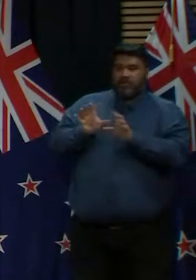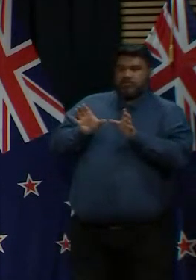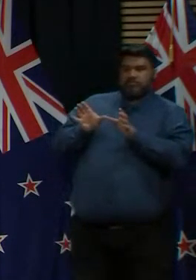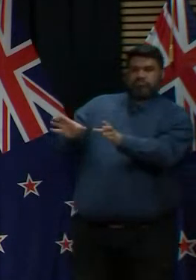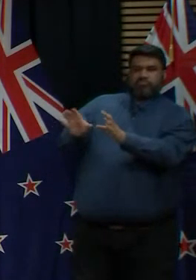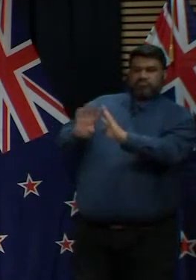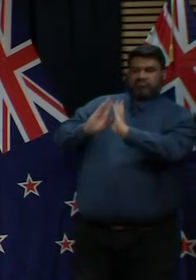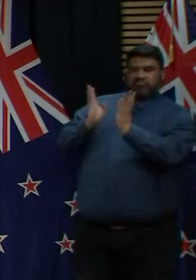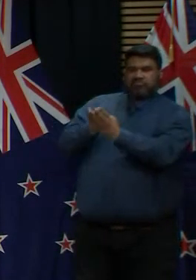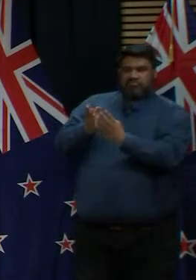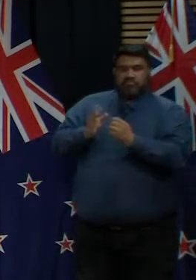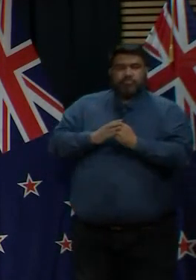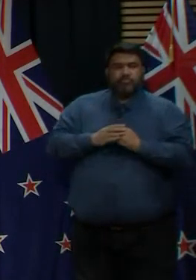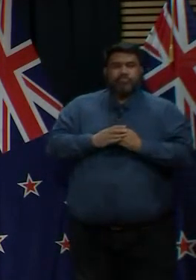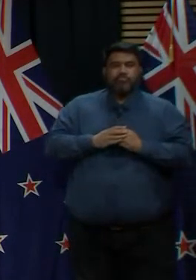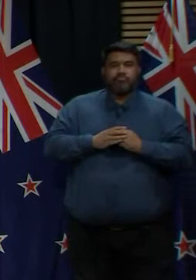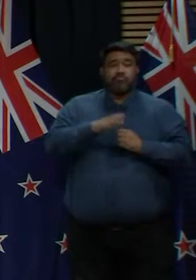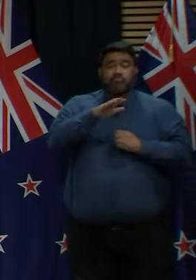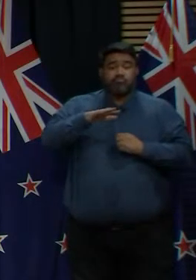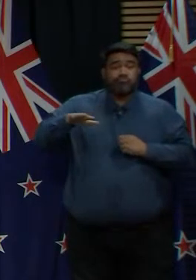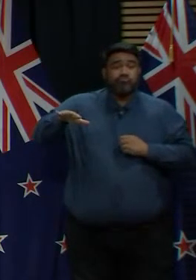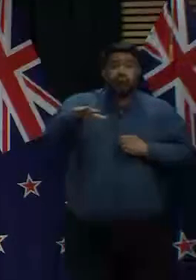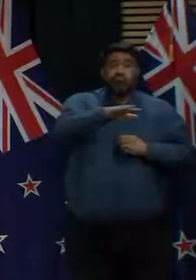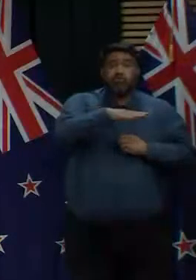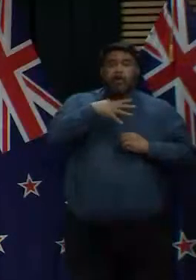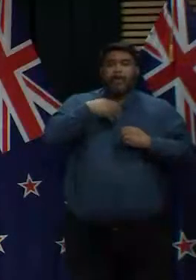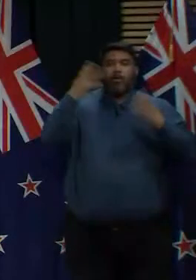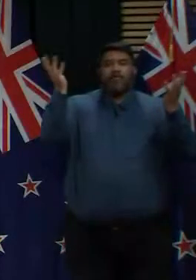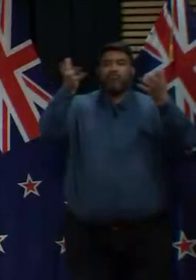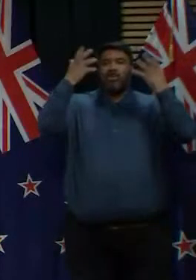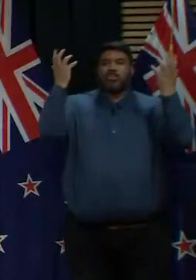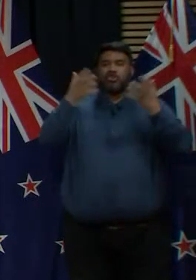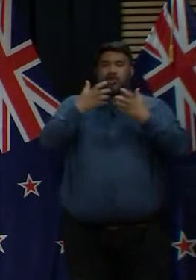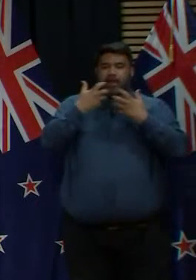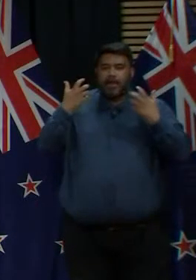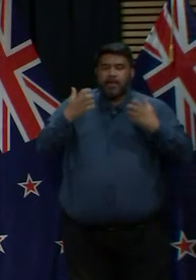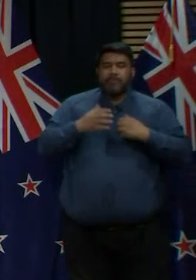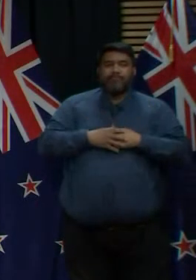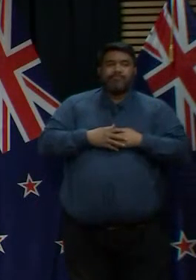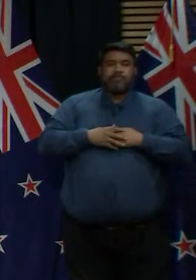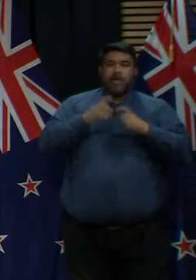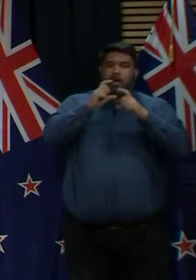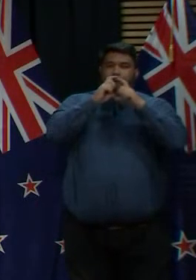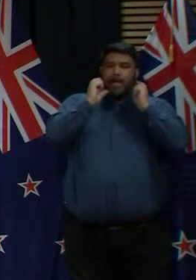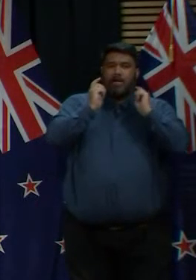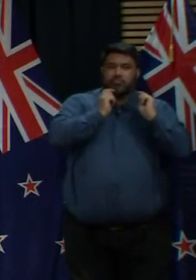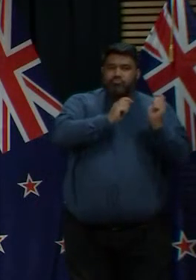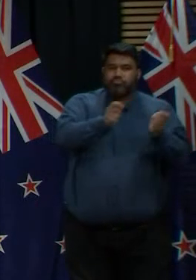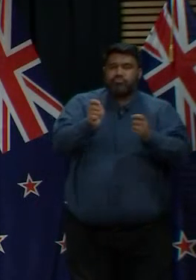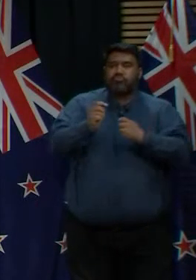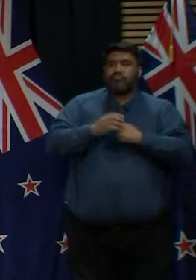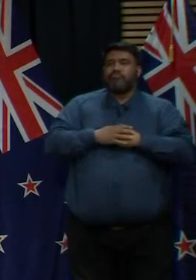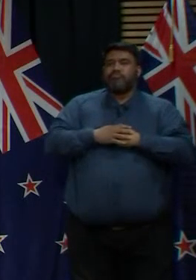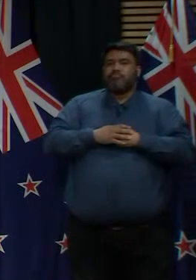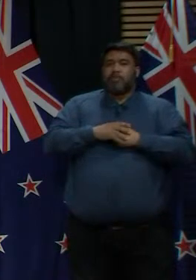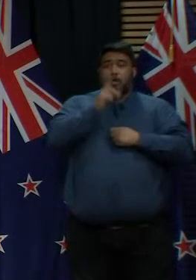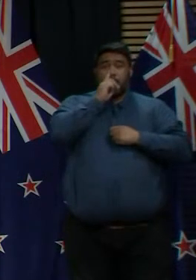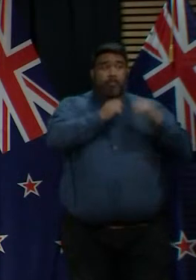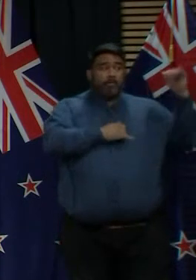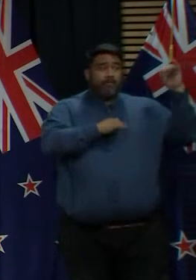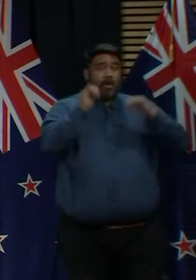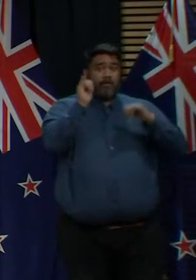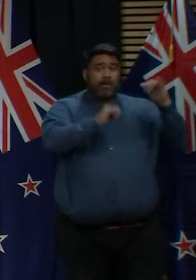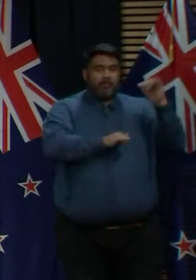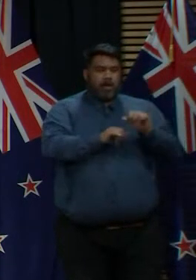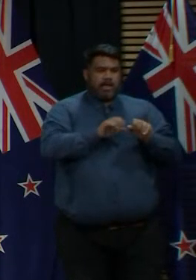ventilation in public spaces, strategic use of masks, vaccine certificates, and an approach at our border that means we try and catch cases,